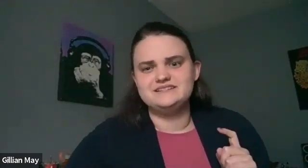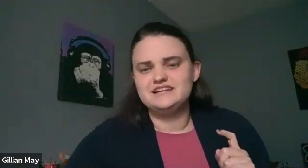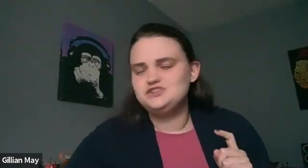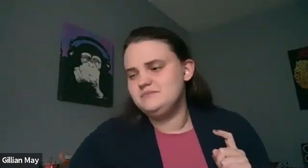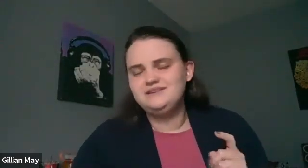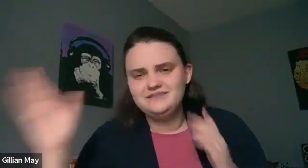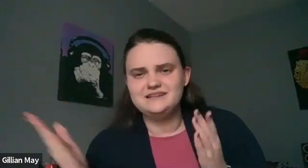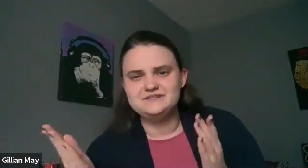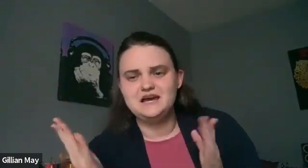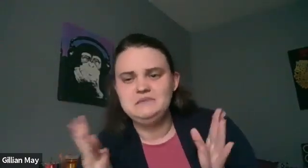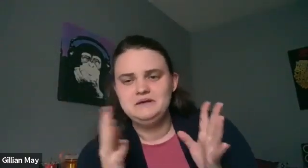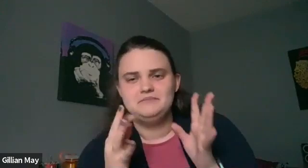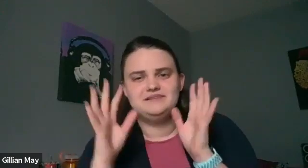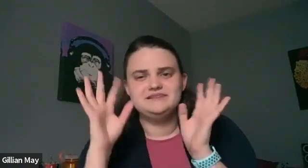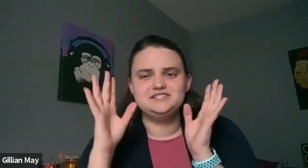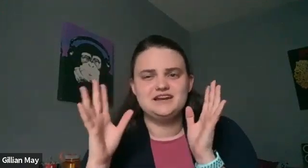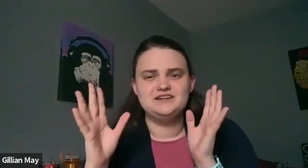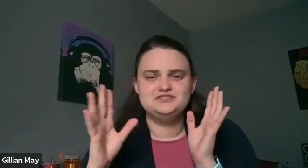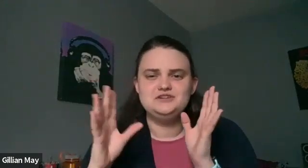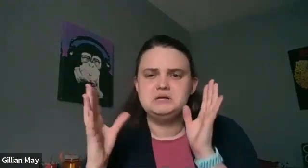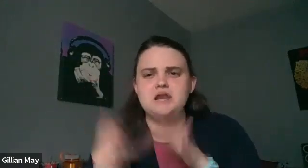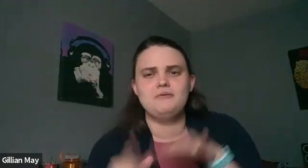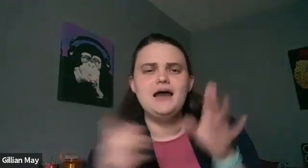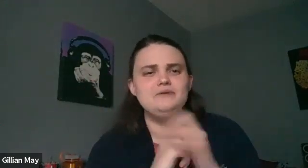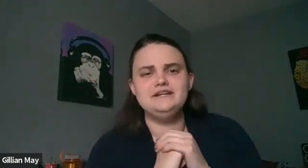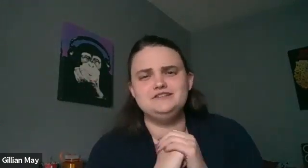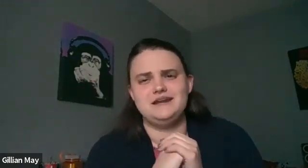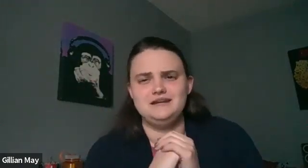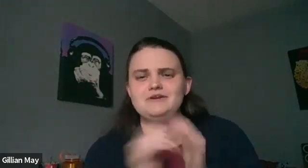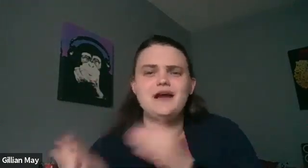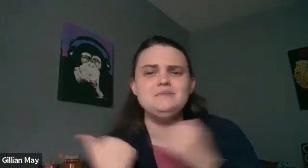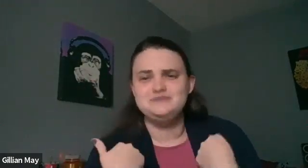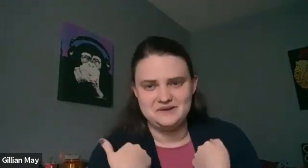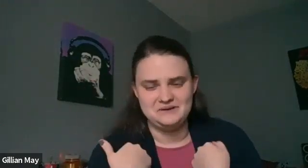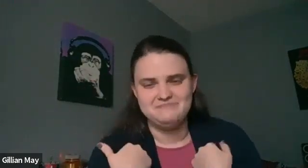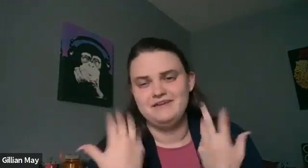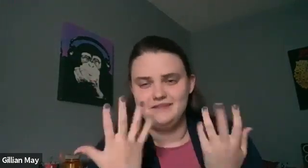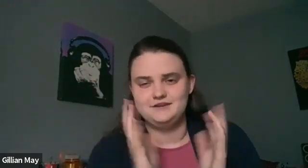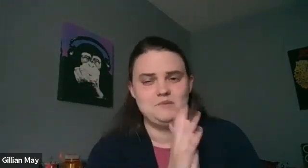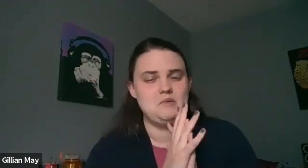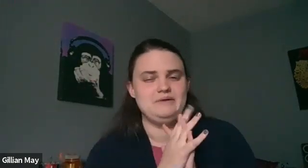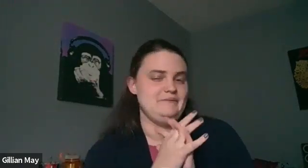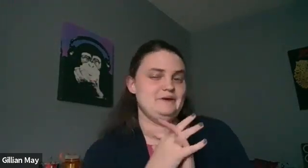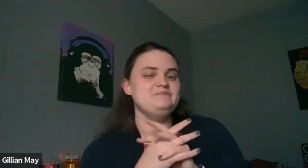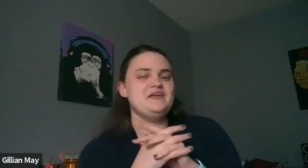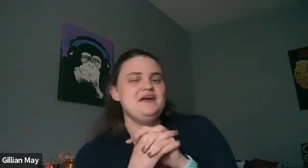I try to make a list every time. My list just kind of goes, you know what? No, I don't want to do that anymore. I'm going to do it my way. And then I don't remember what we were.